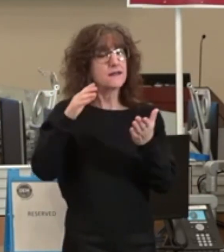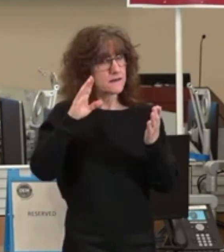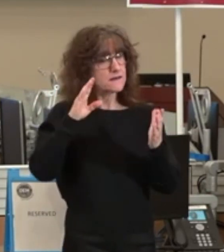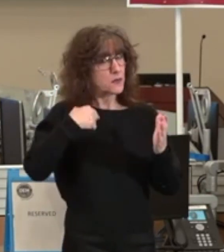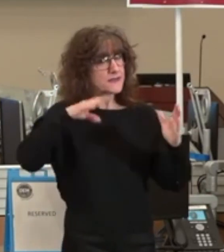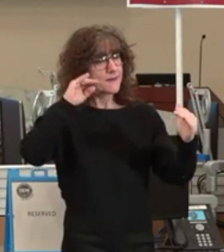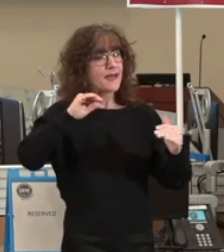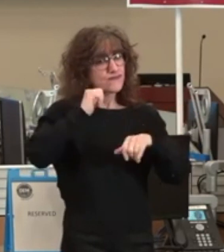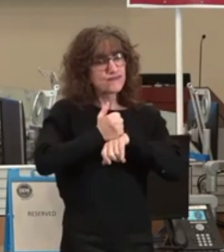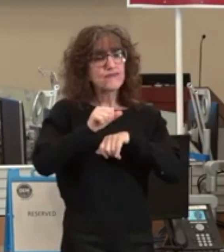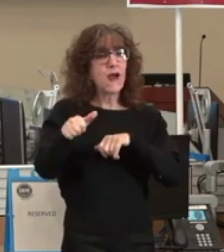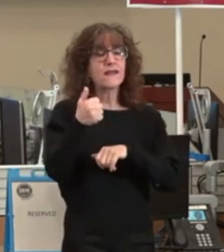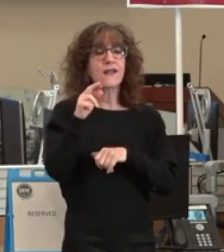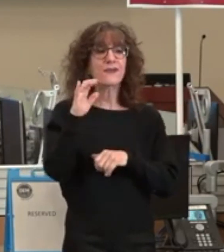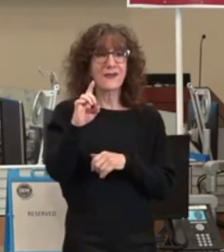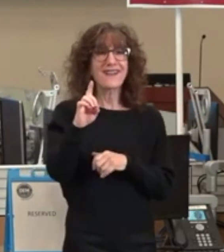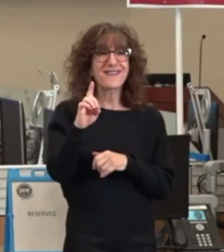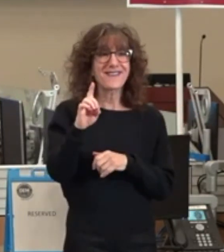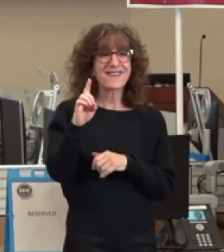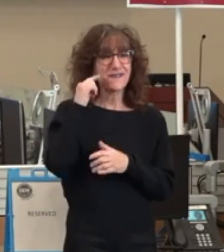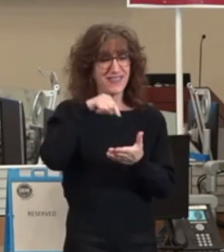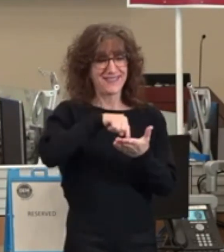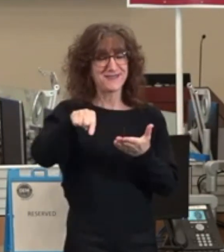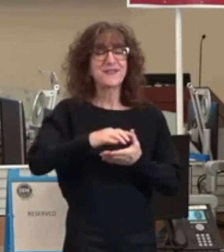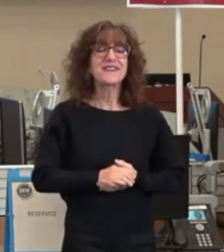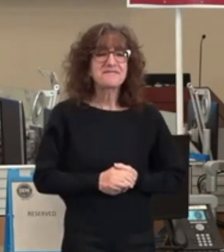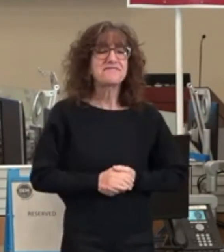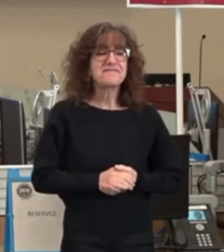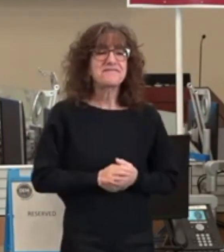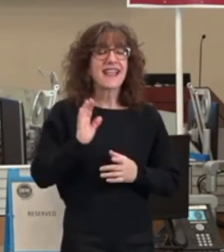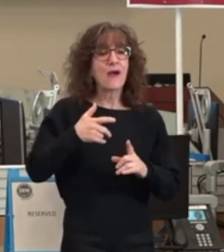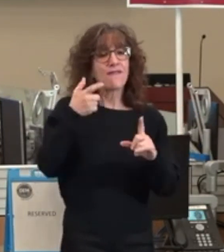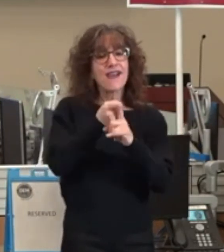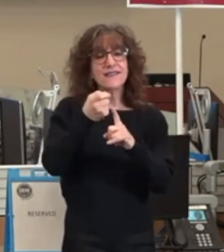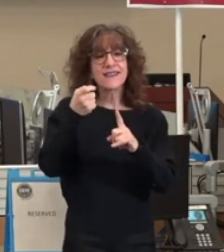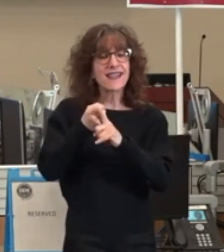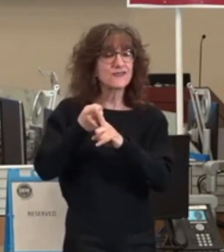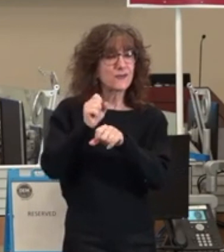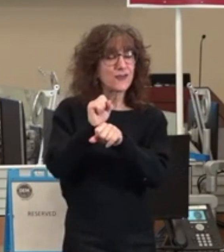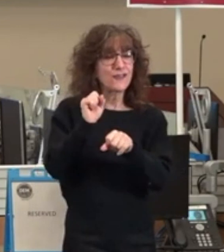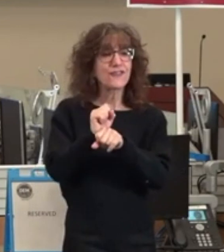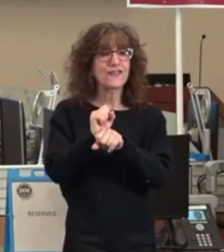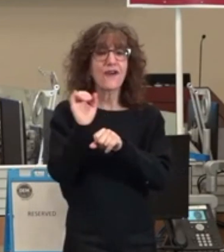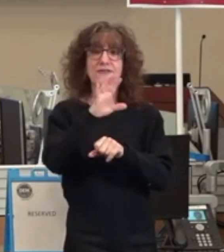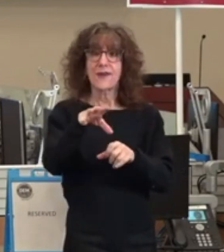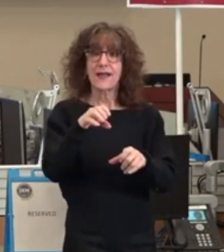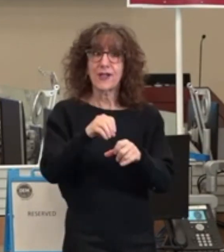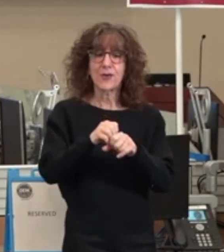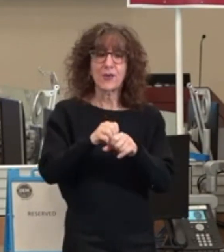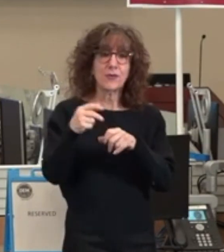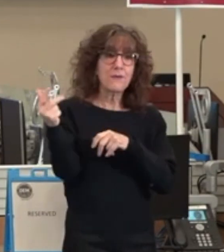another record weekly total of vaccines administered. Our vaccination administration efforts also include